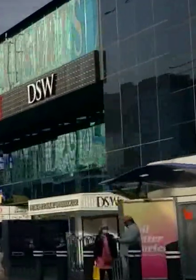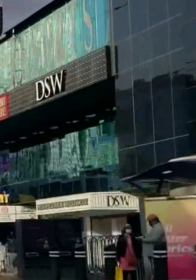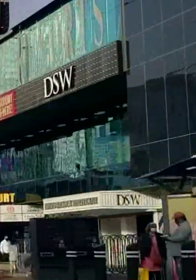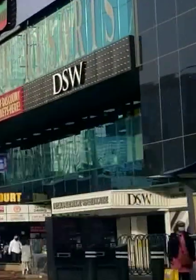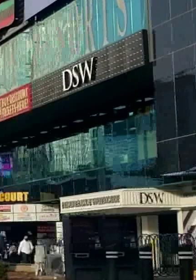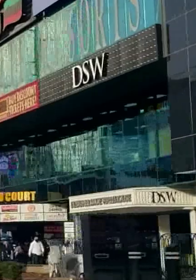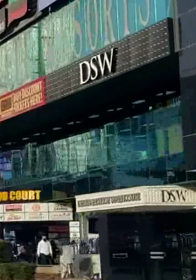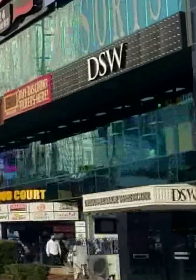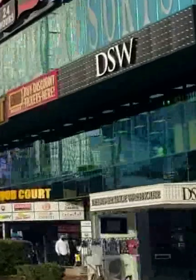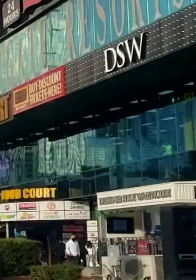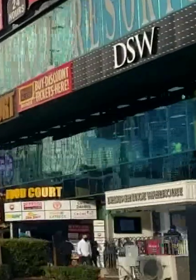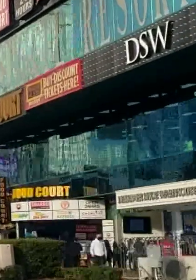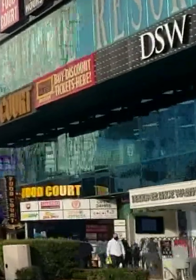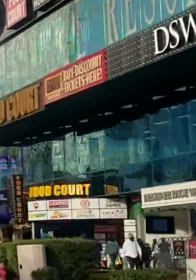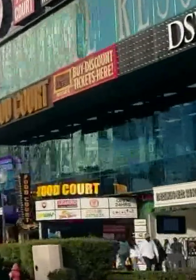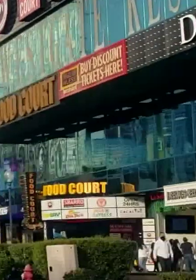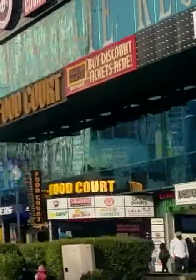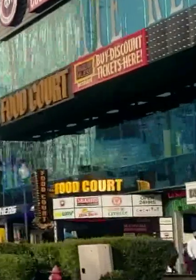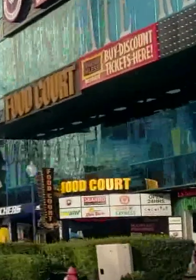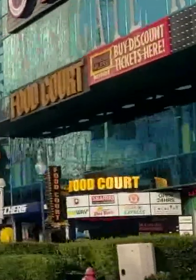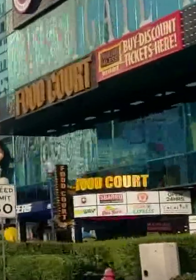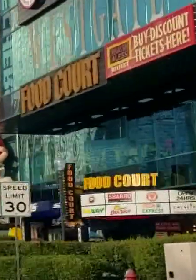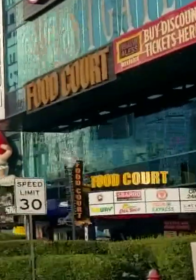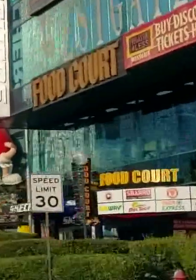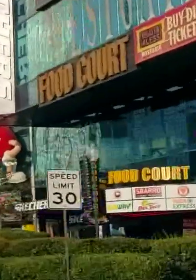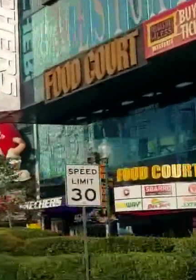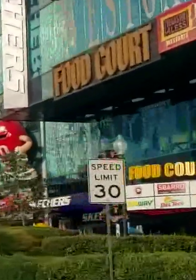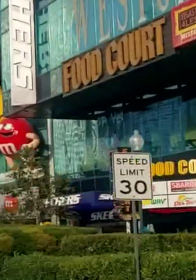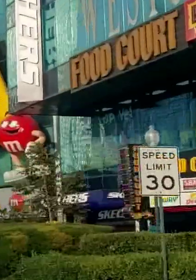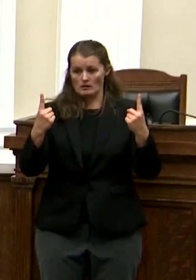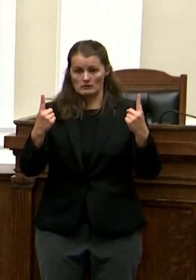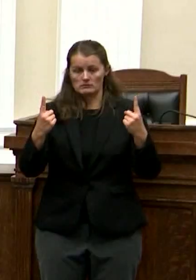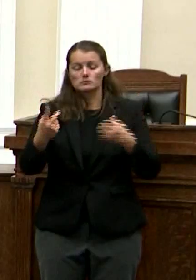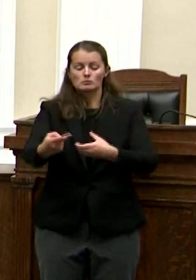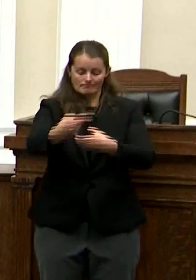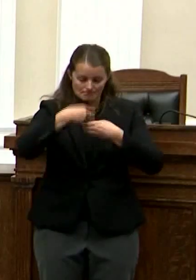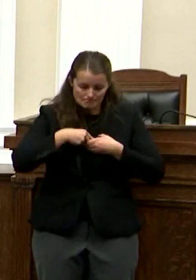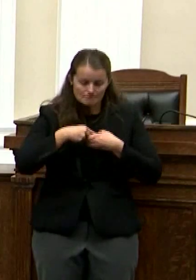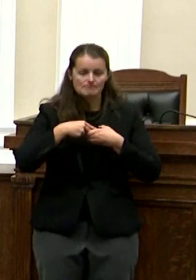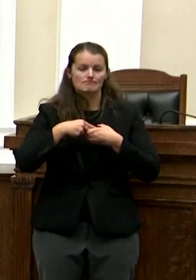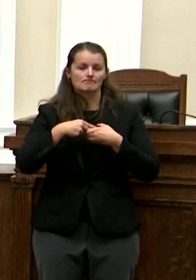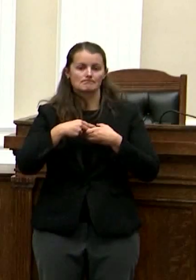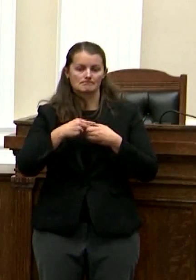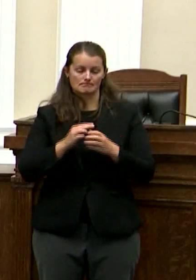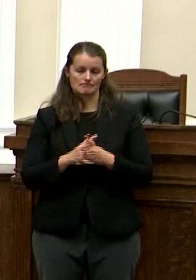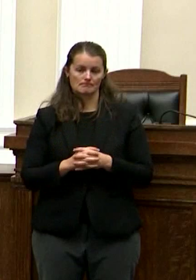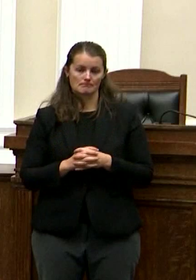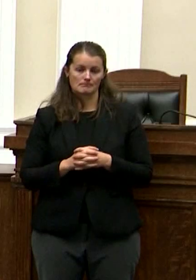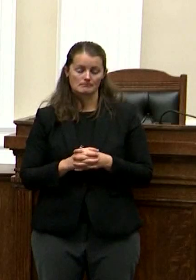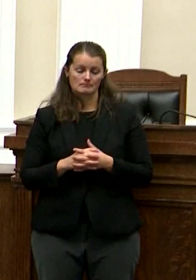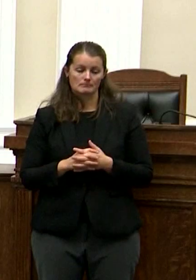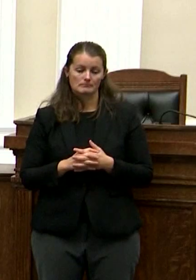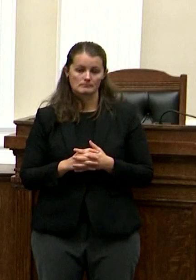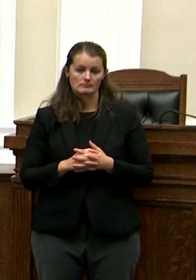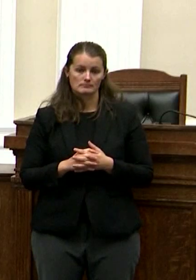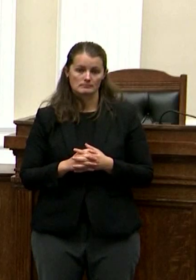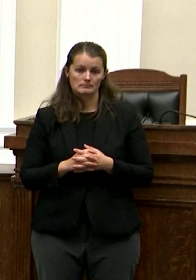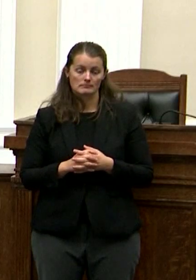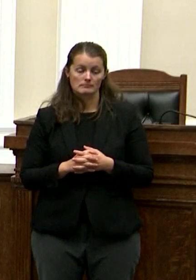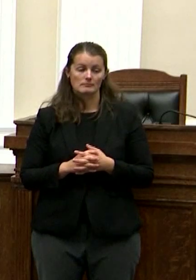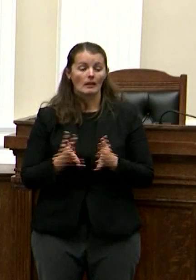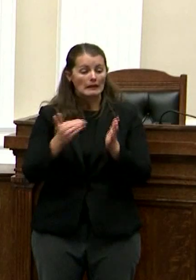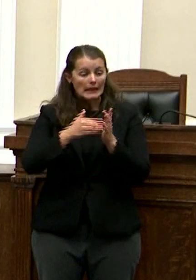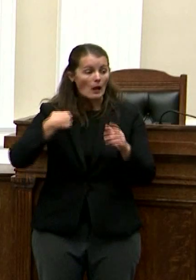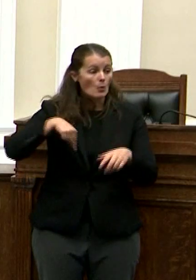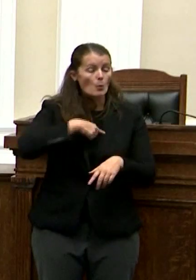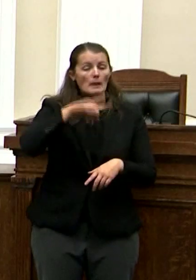contact tracing, and to relieve hospitals that are getting overwhelmed. Again, if we don't come together at this moment, I